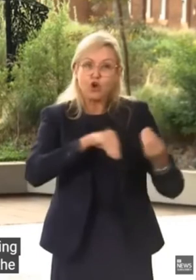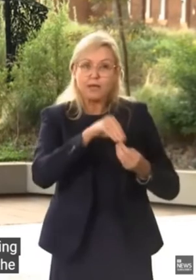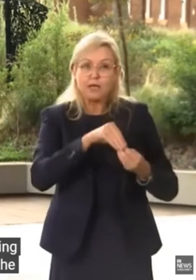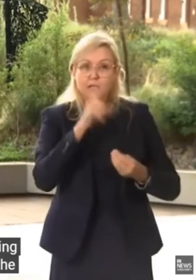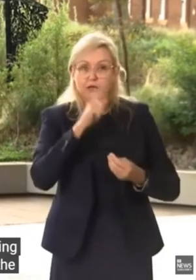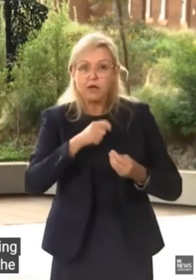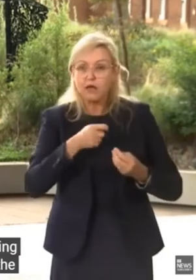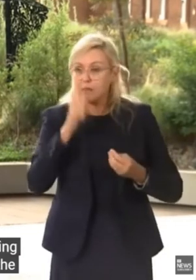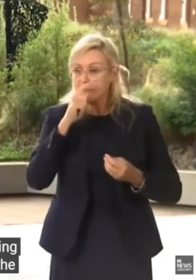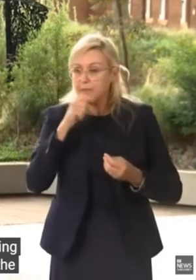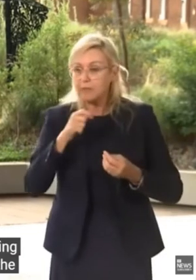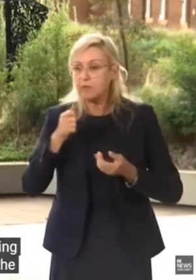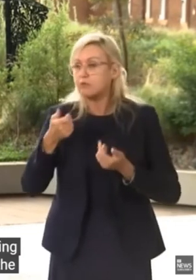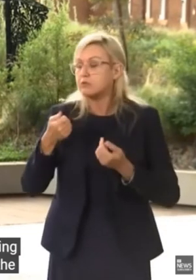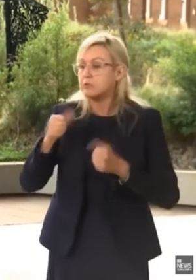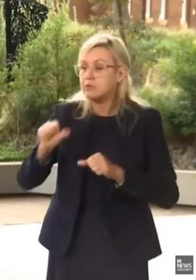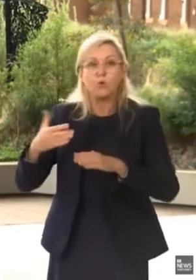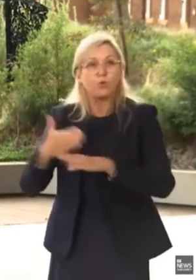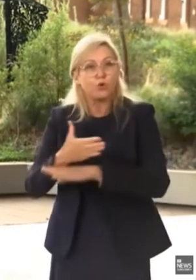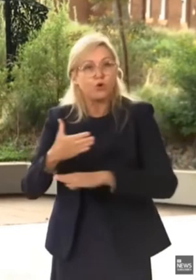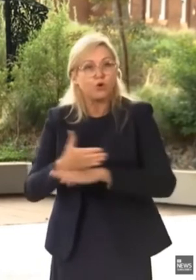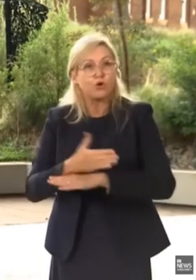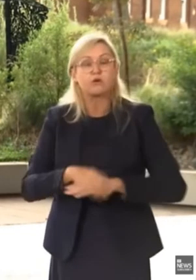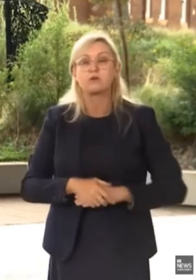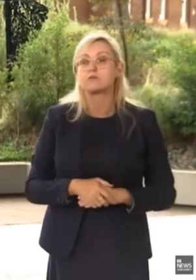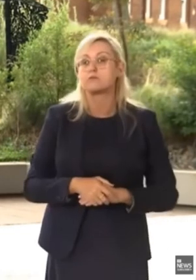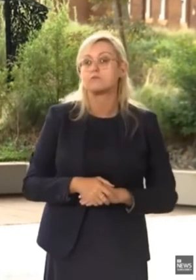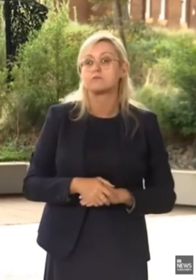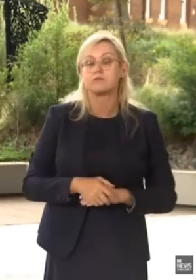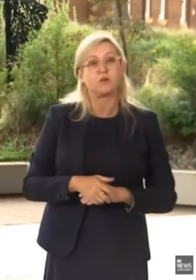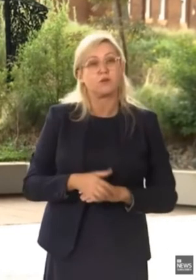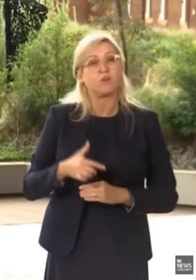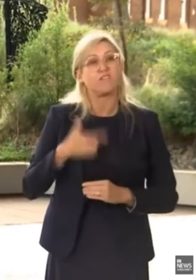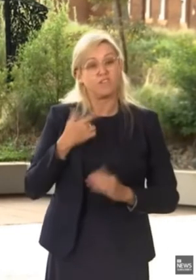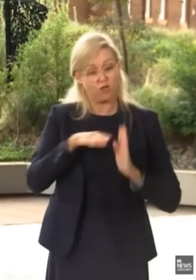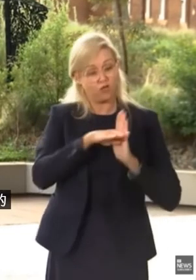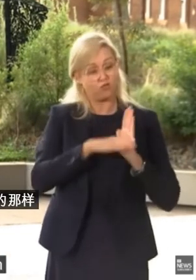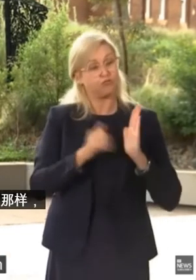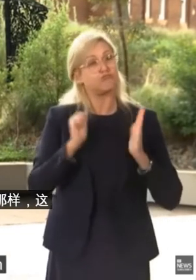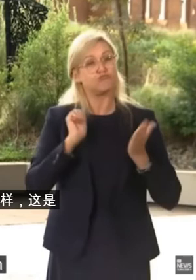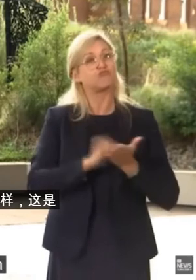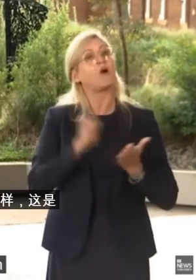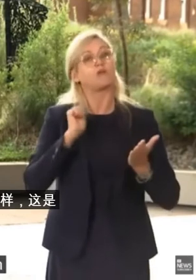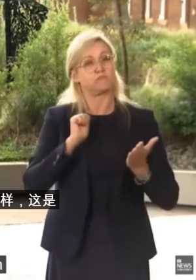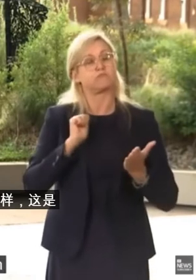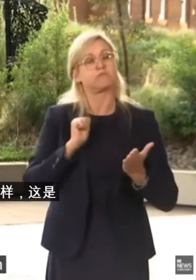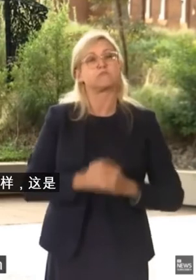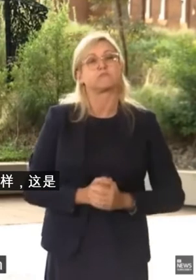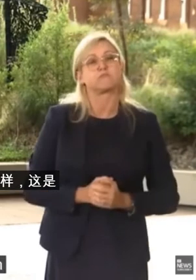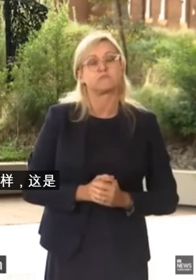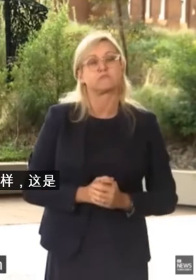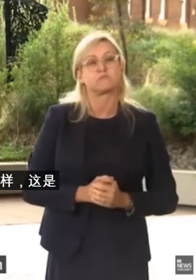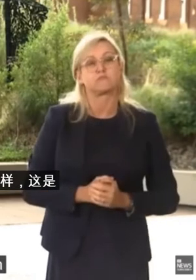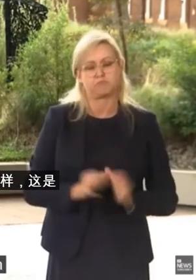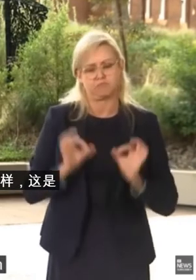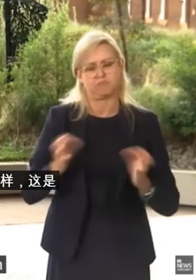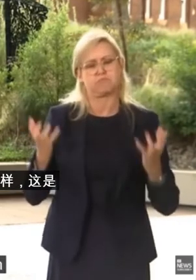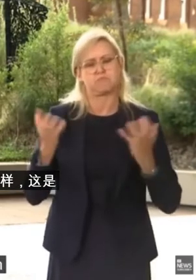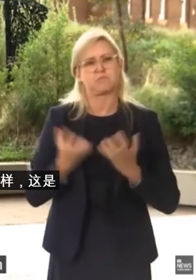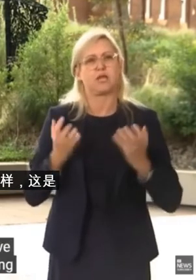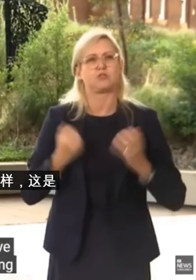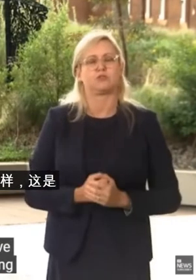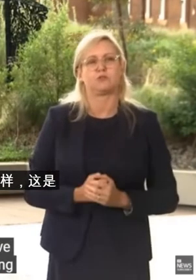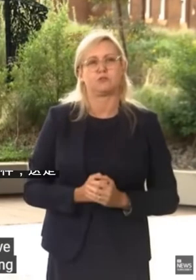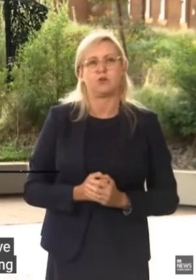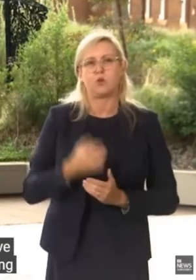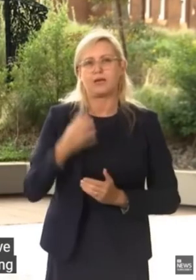businesses open, keeping people in jobs, and we believe the approach that we're taking today does that. As I said, we have to make